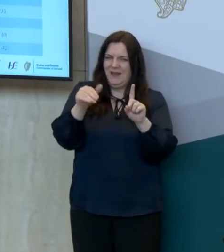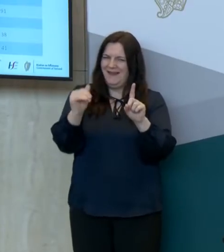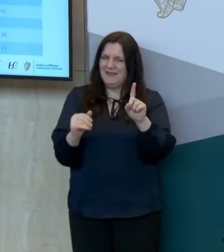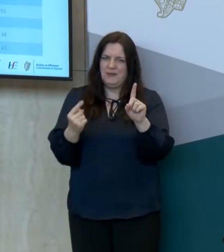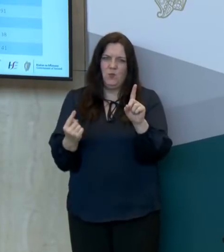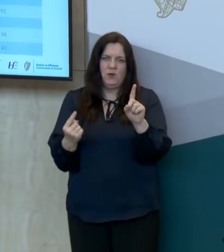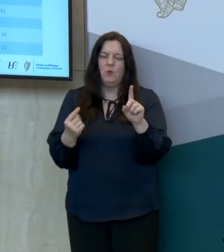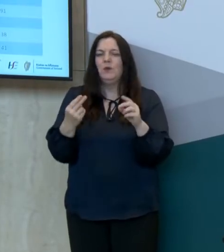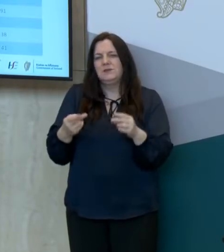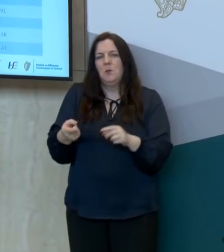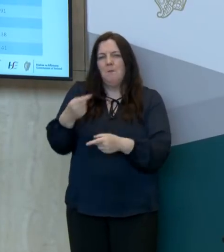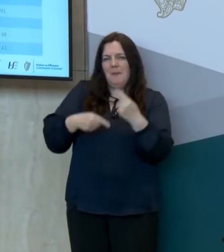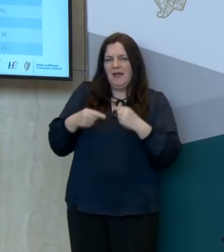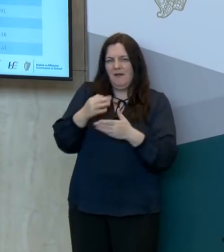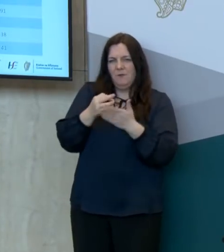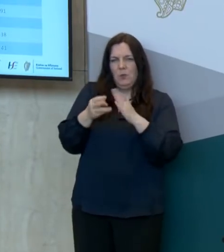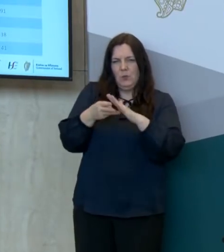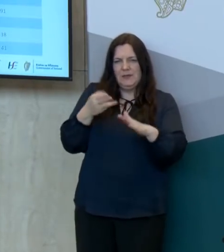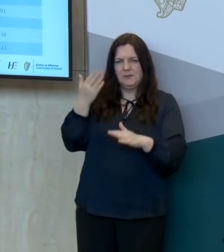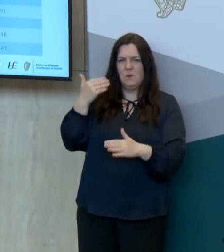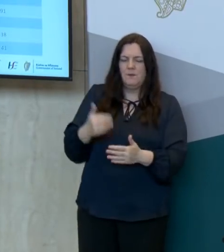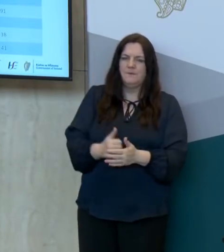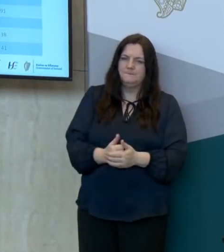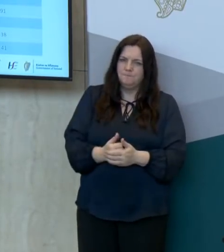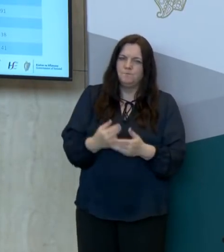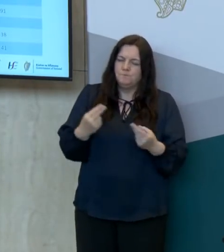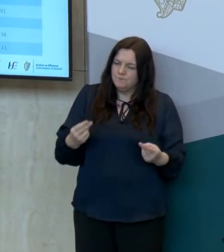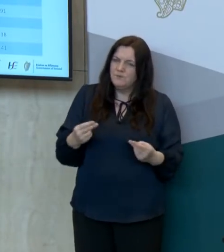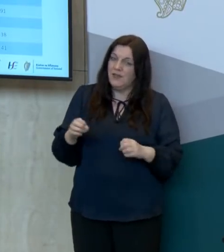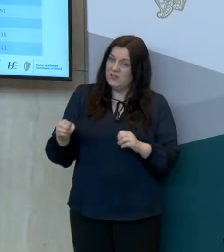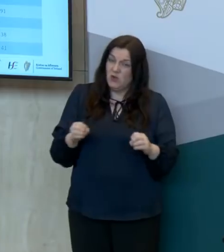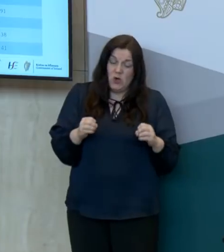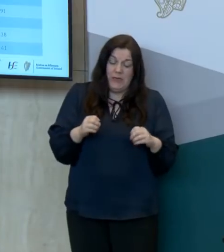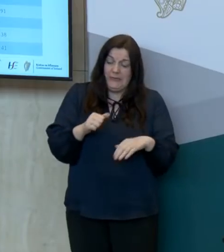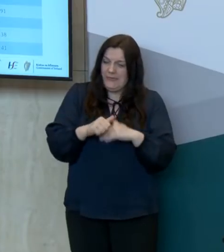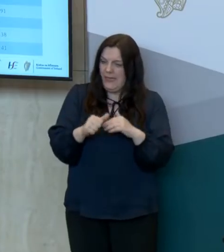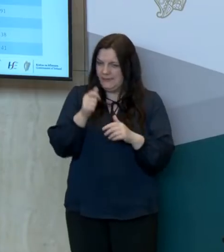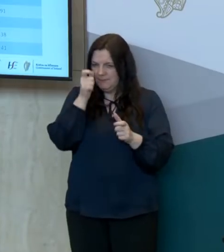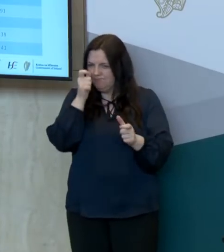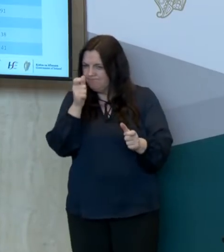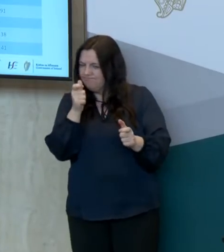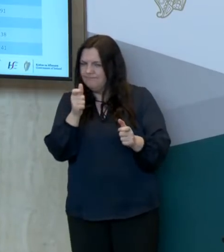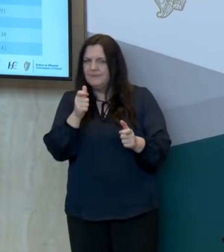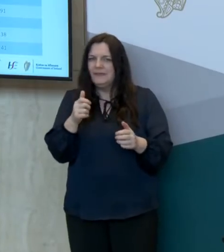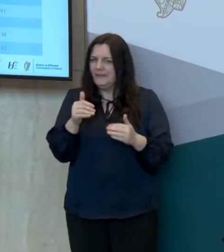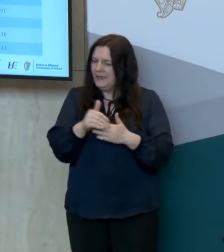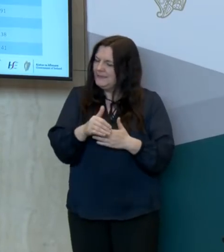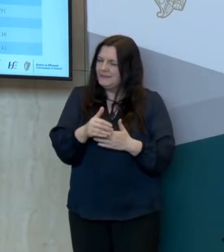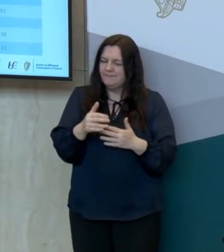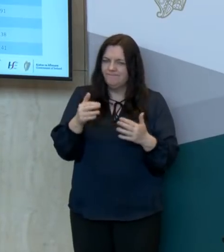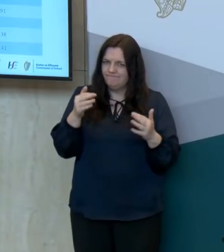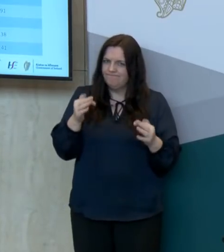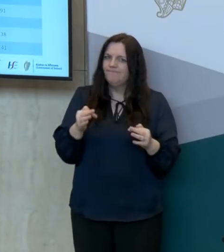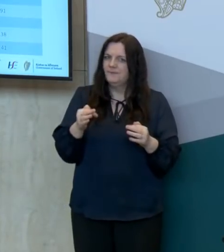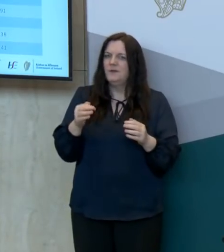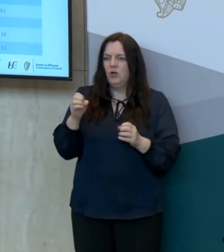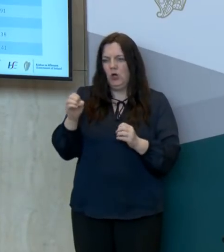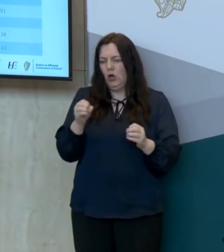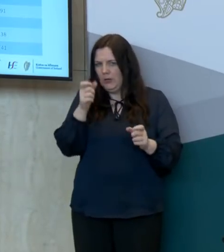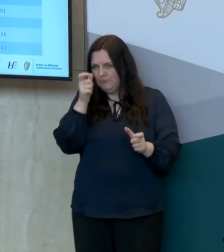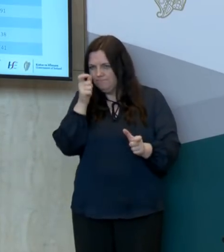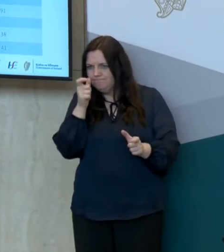we were a couple of weeks ago. And it is early days. It's absolutely early days. But last week we